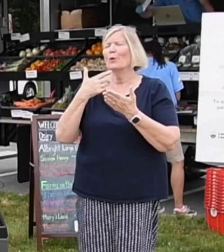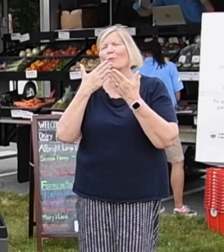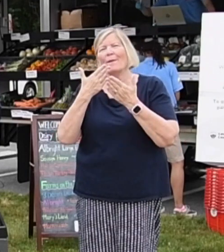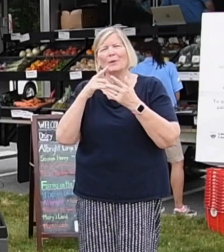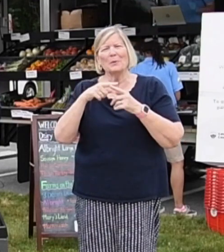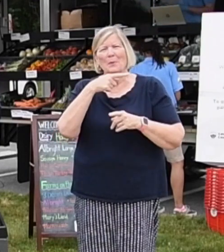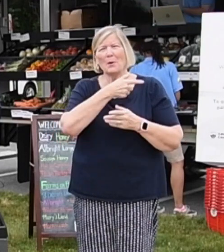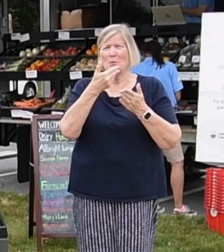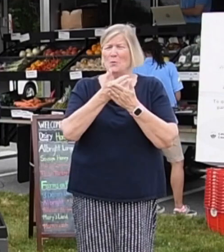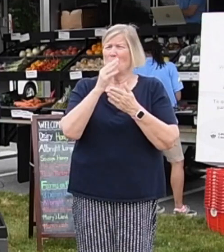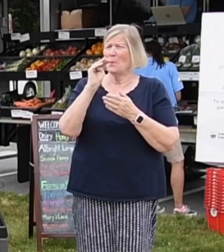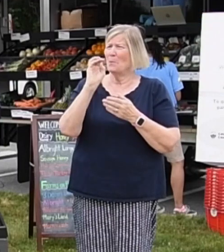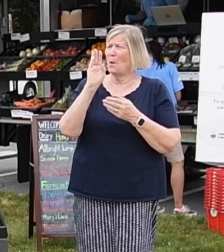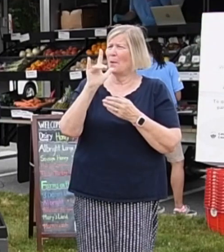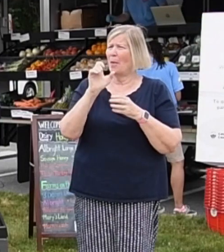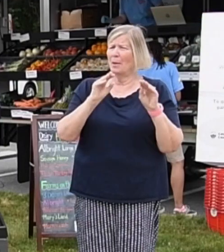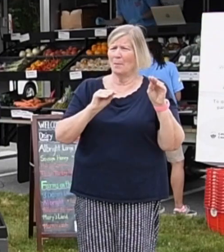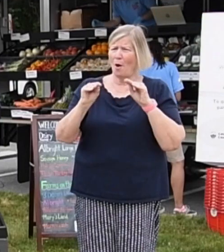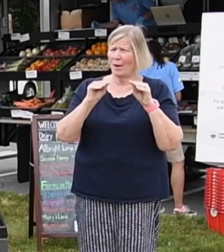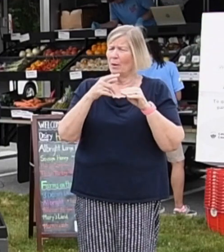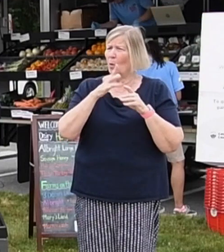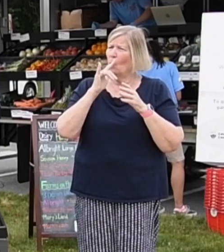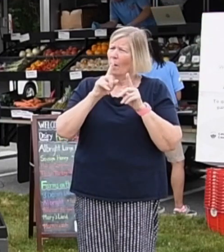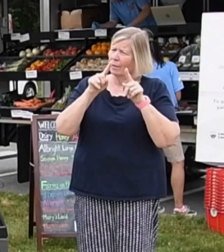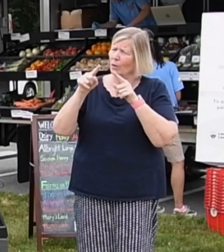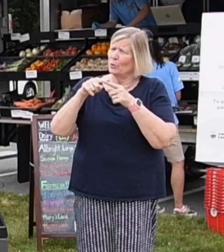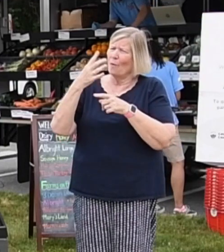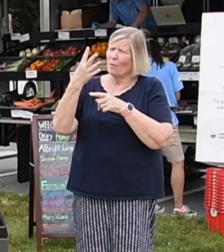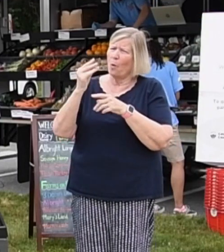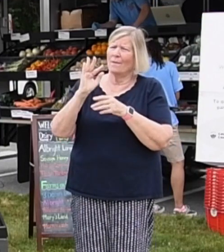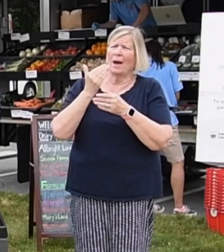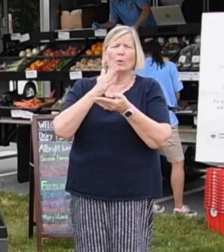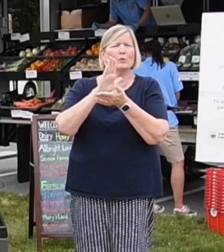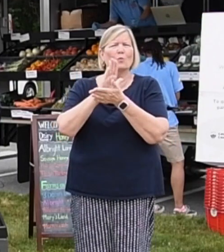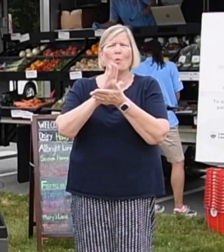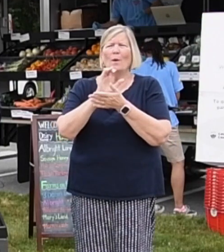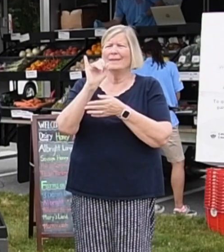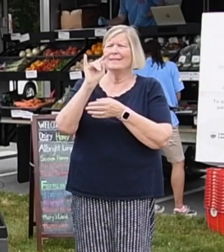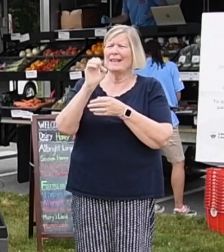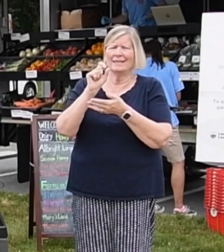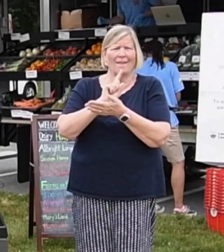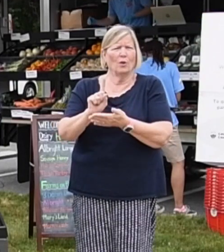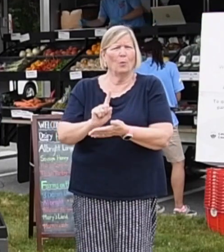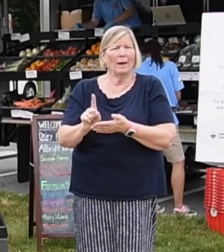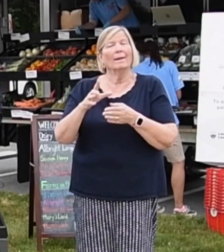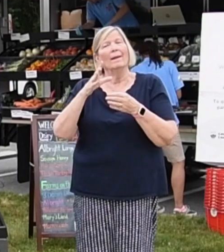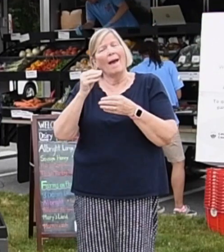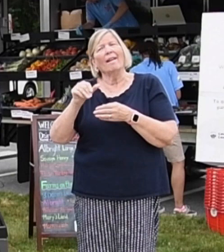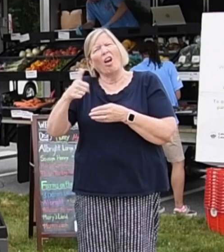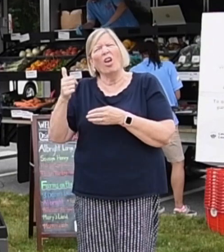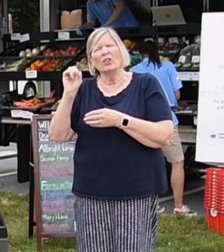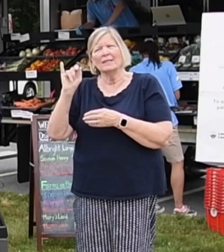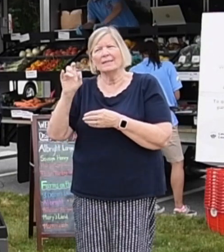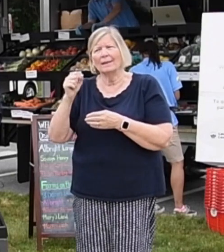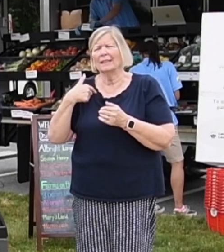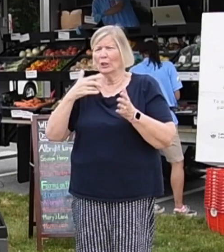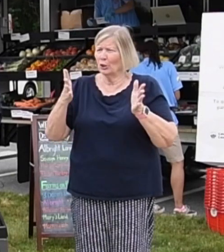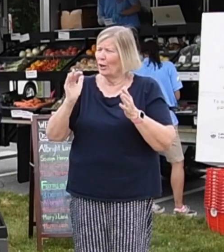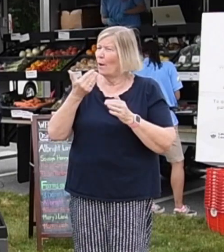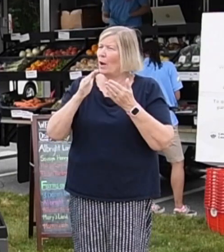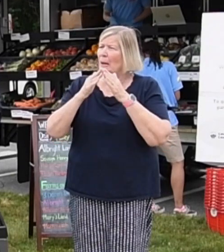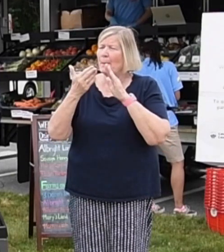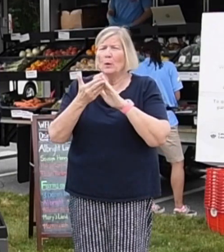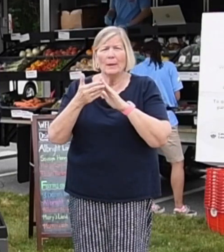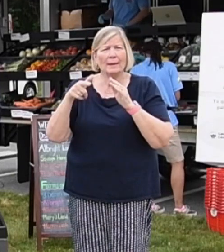mobile market will visit four of our school sites every week in addition to the other community sites. I encourage our community members to take advantage of